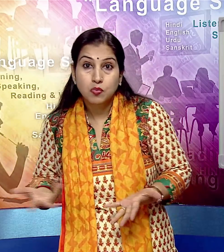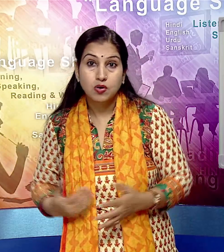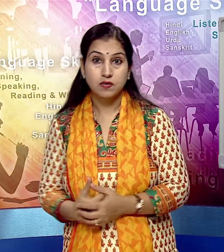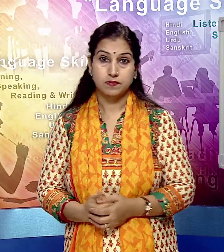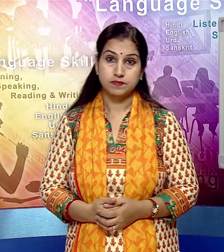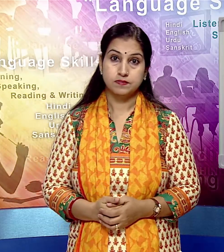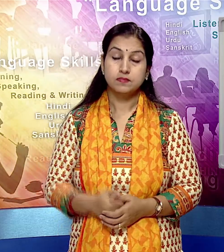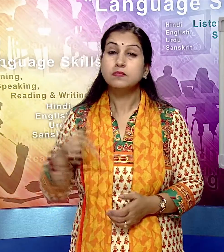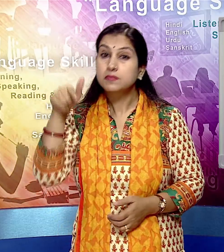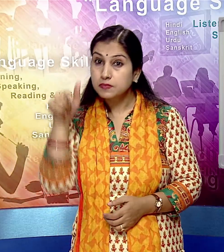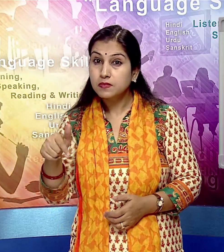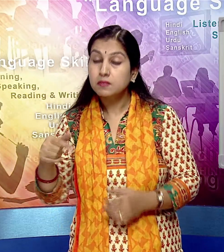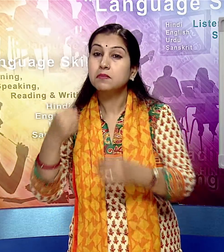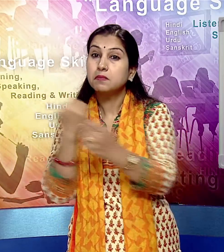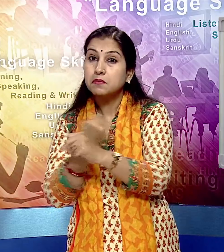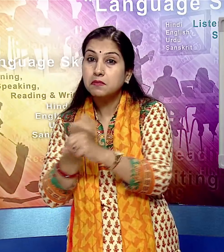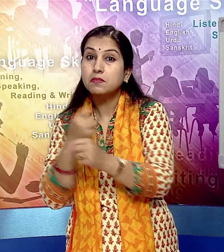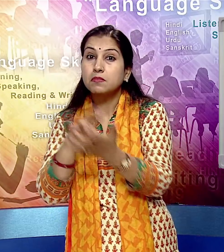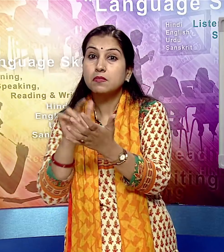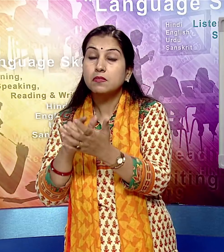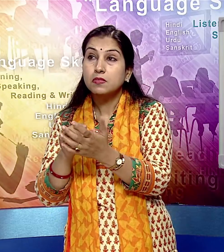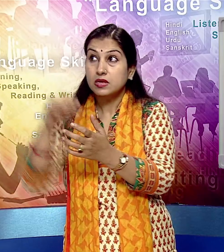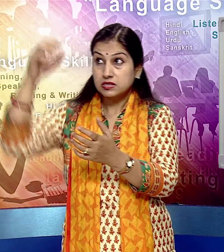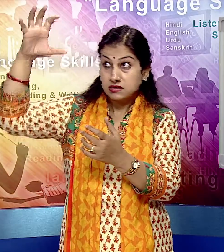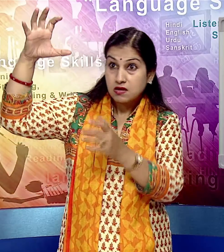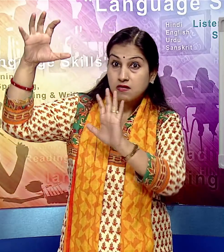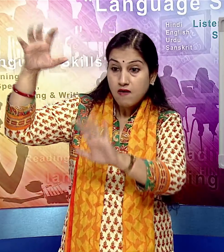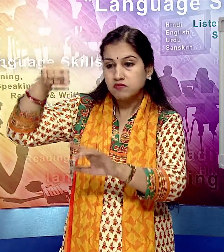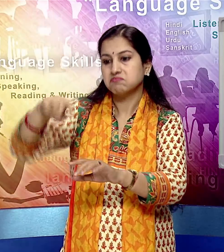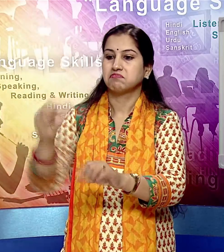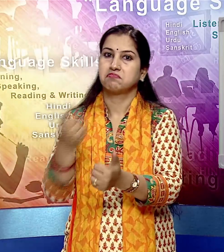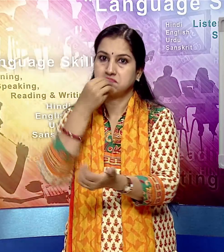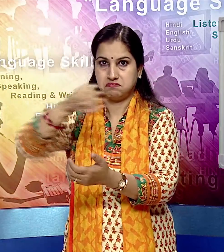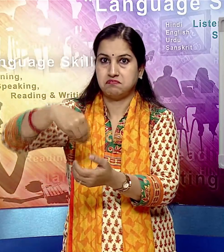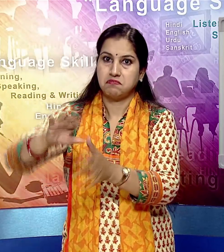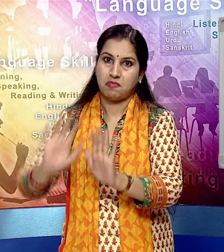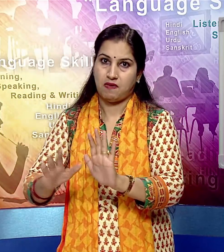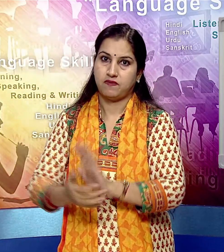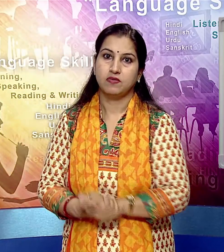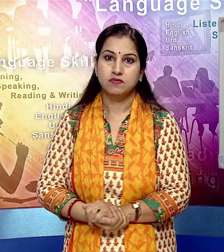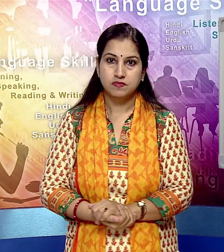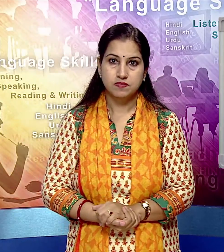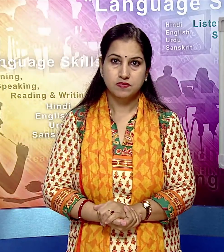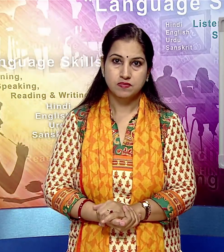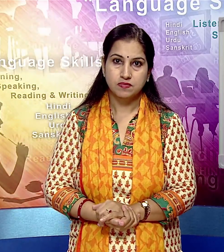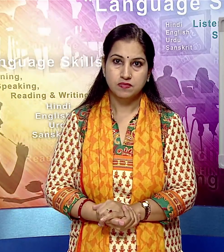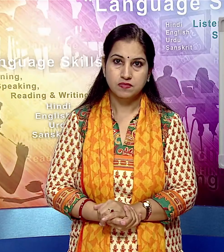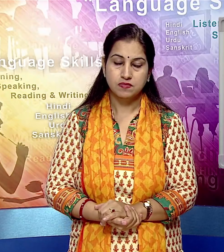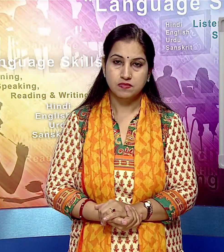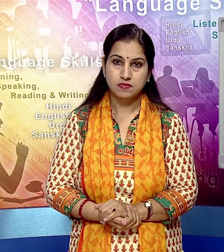Few of the disadvantages are: it is workable only in plenty of sunshine, and the